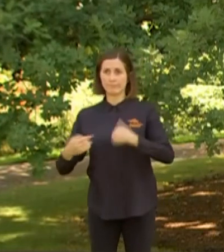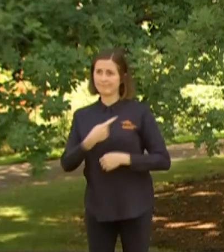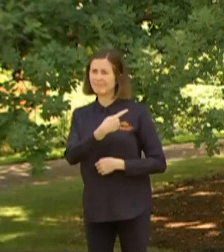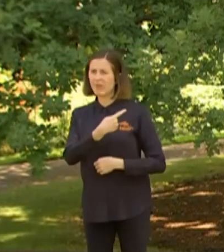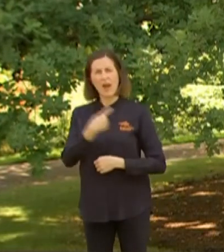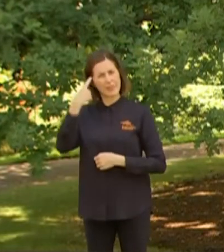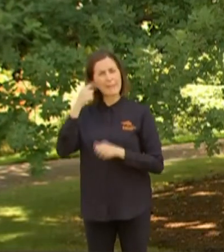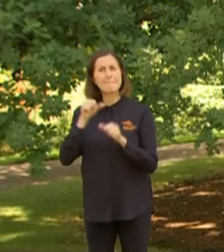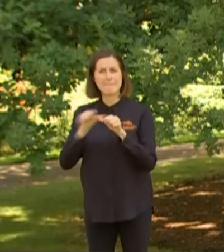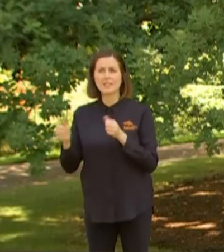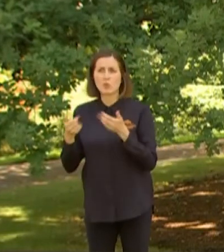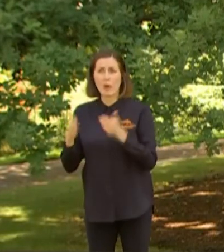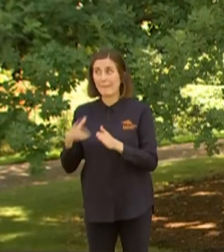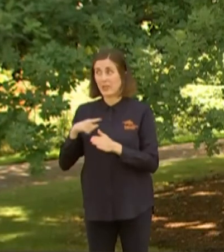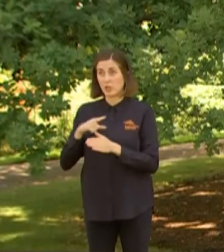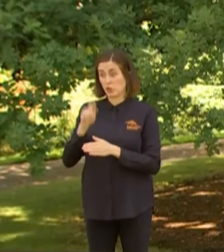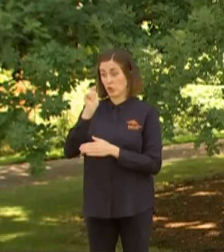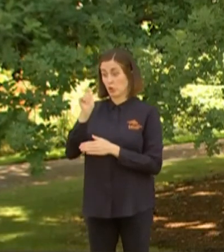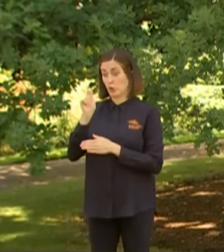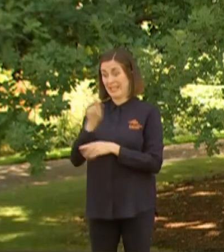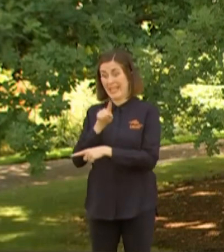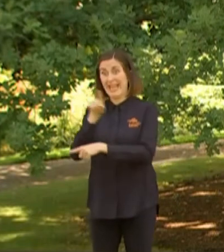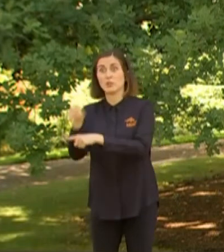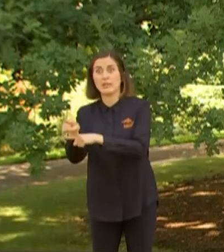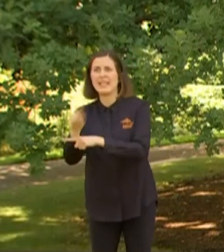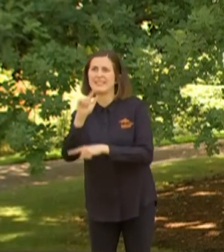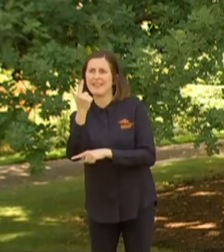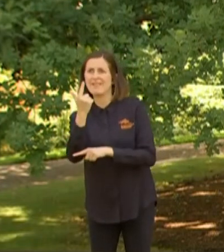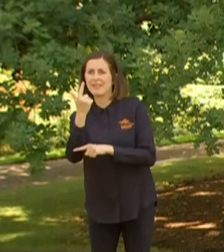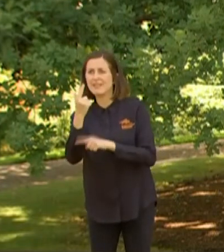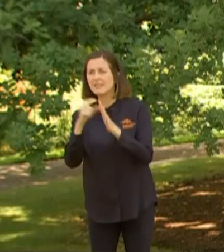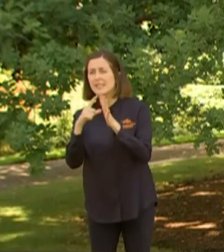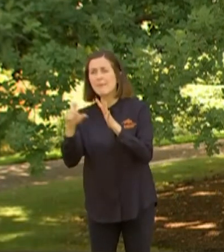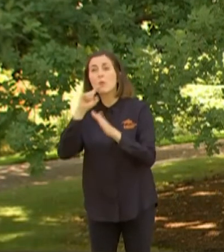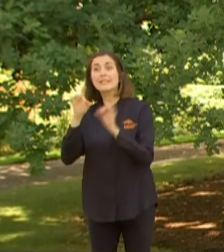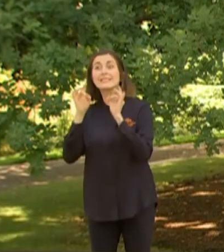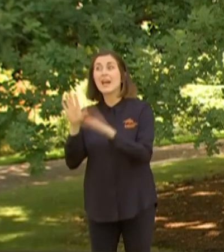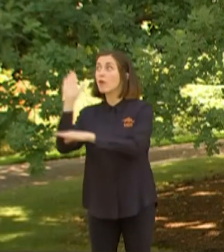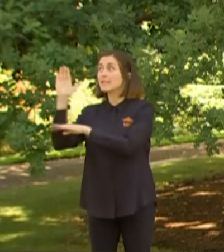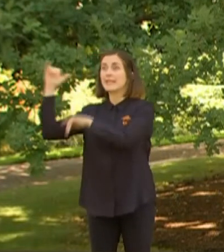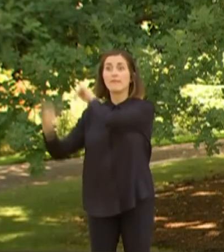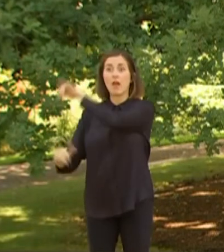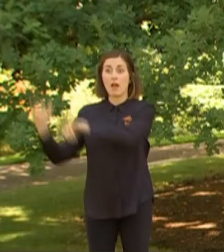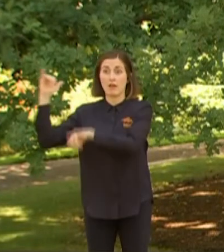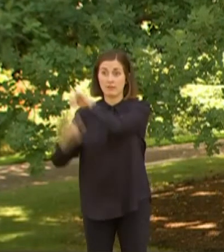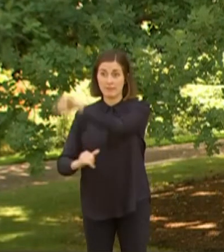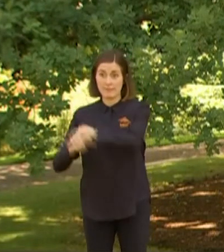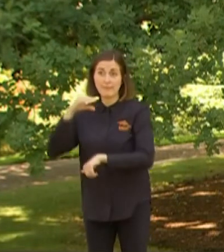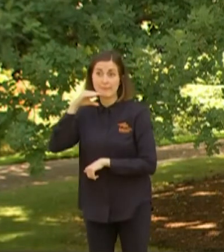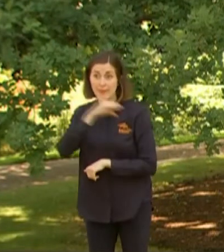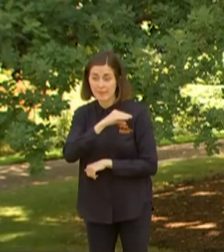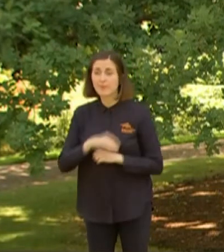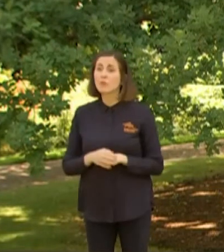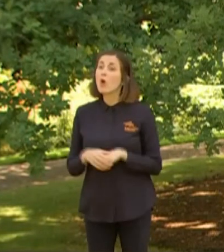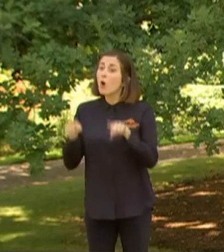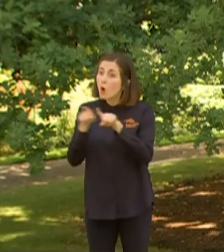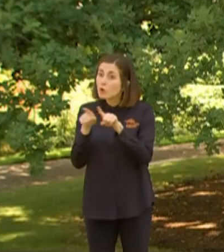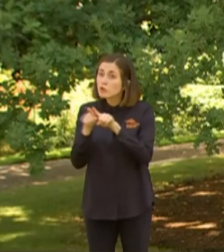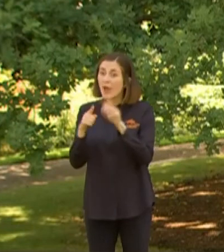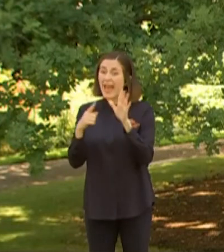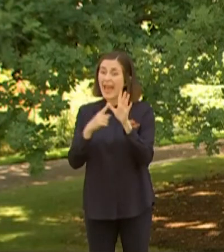thing to do now that flights are returning from the 7th. There will also be ADF support in this model. The